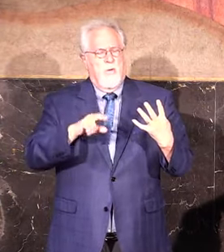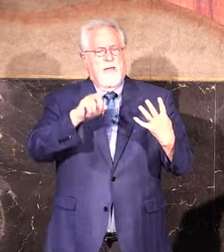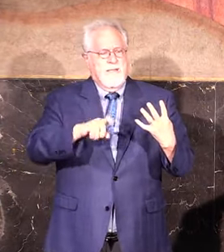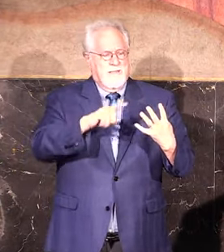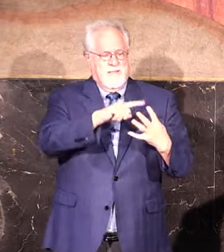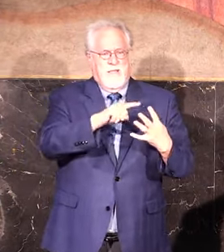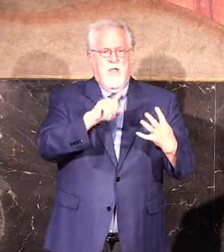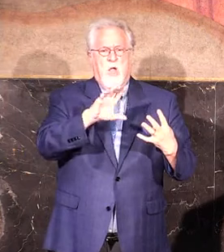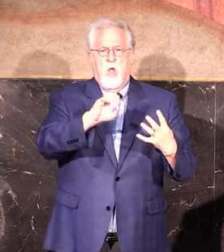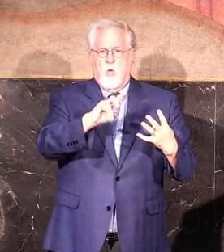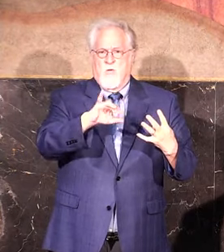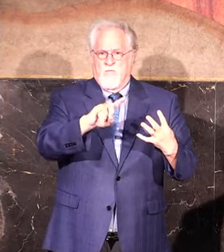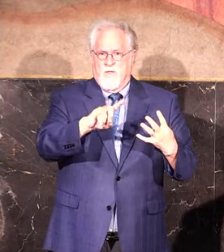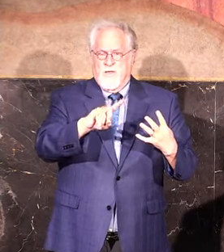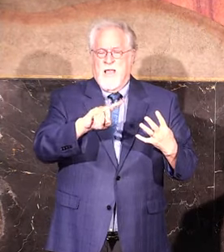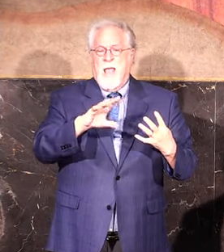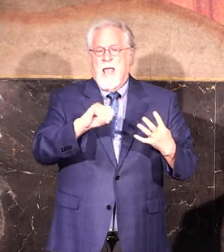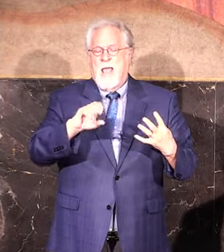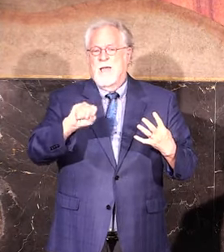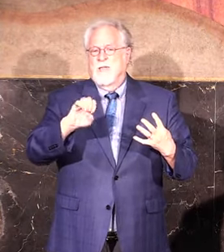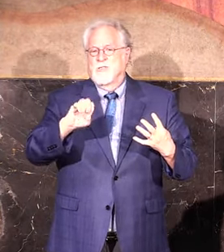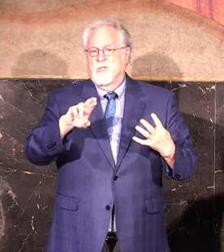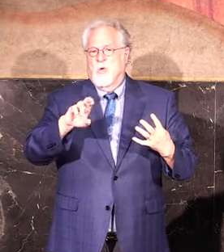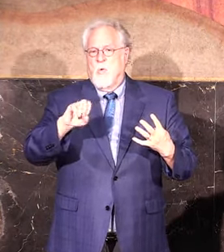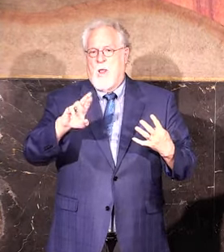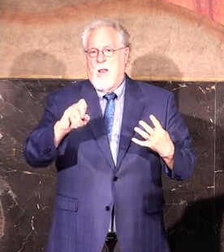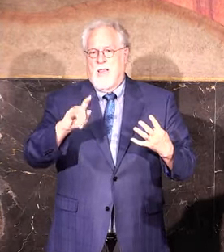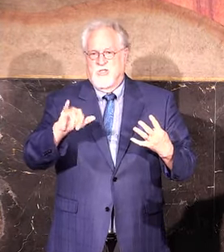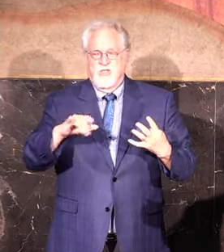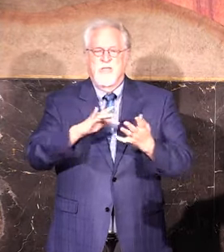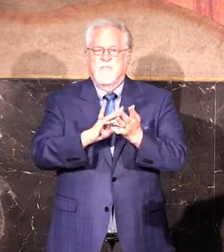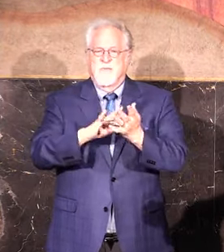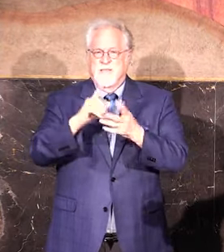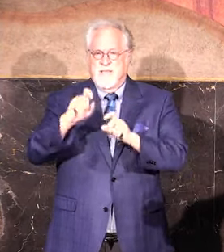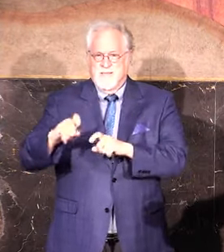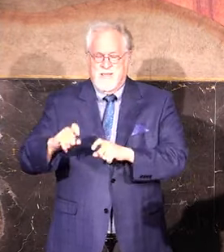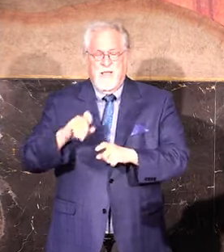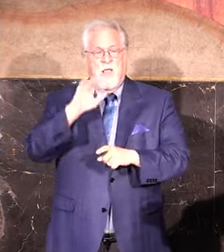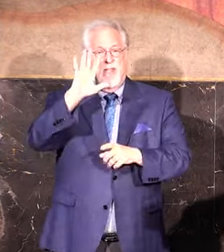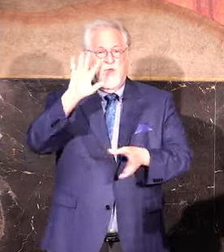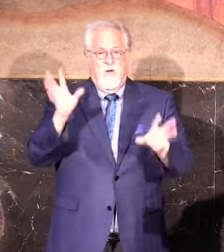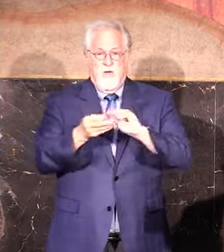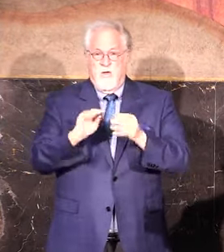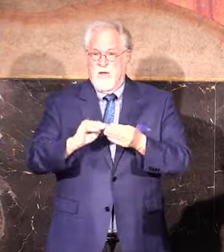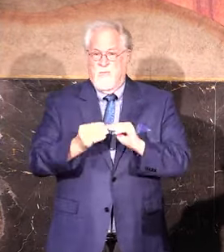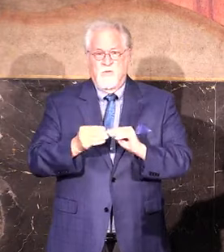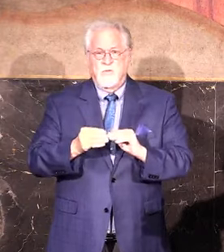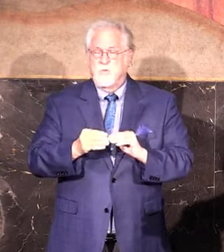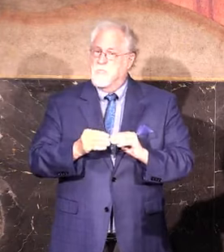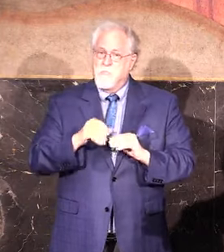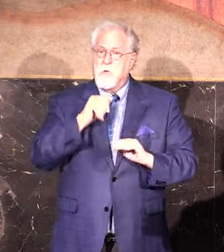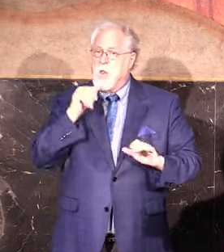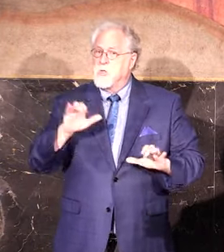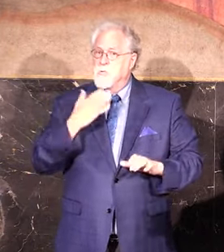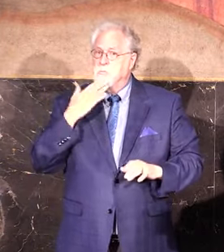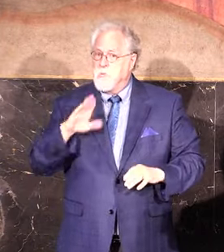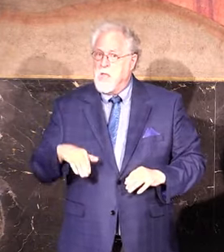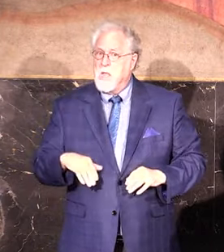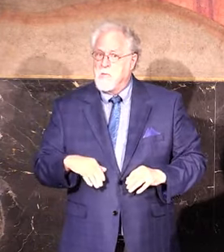for COVID-19 and serology testing. In their overall numbers, we are not doing that in Louisiana. We have